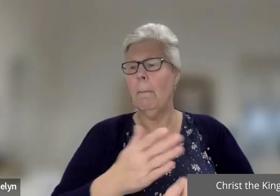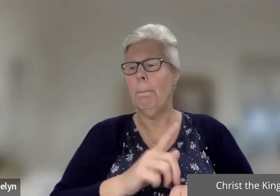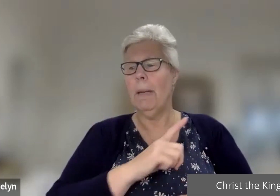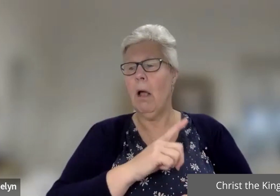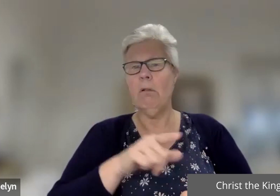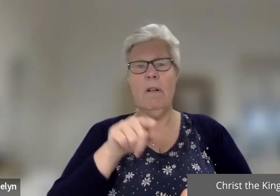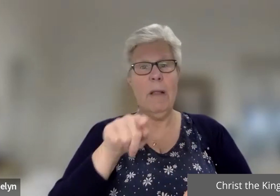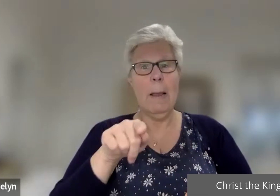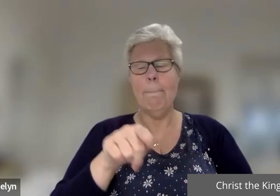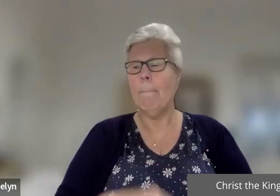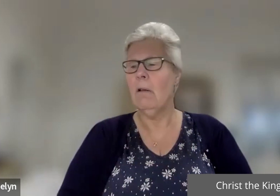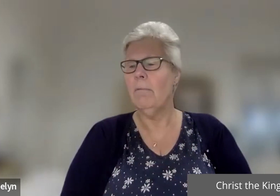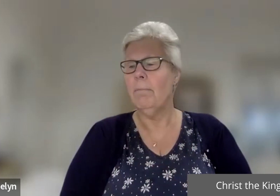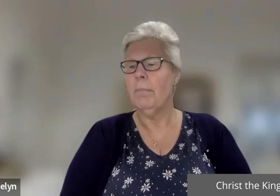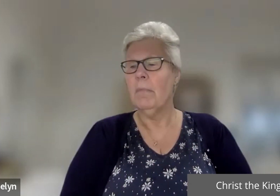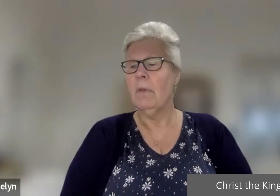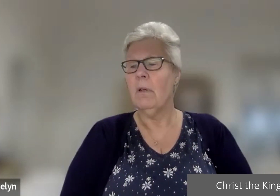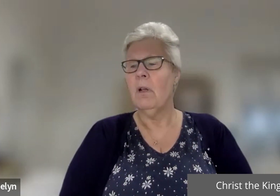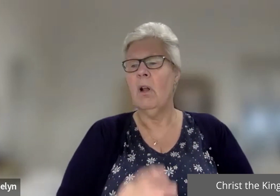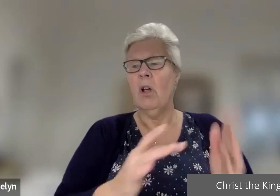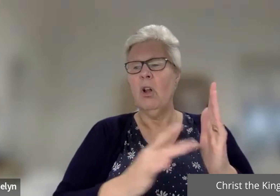live because of him.